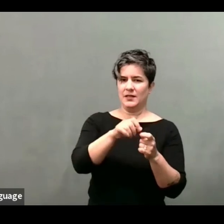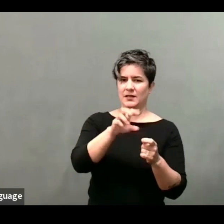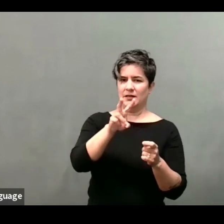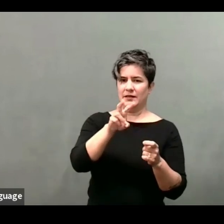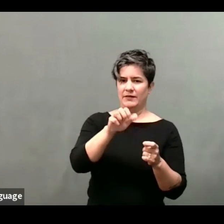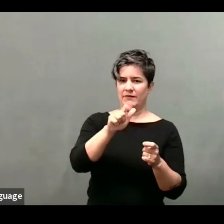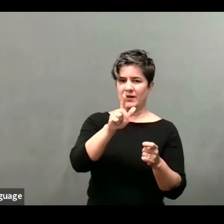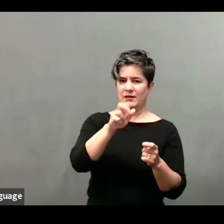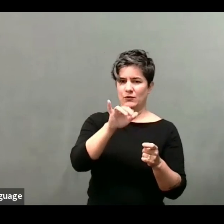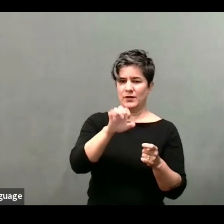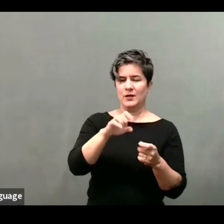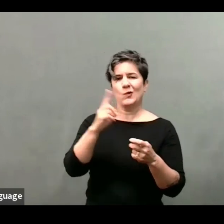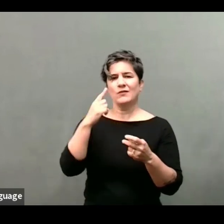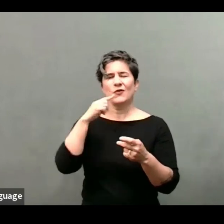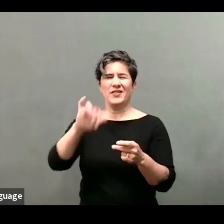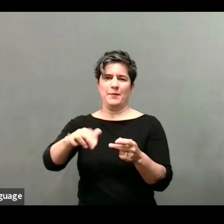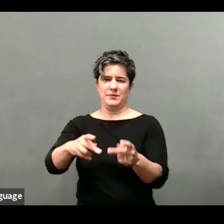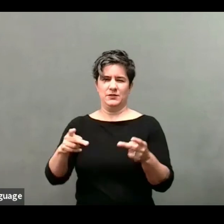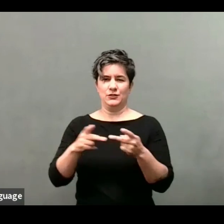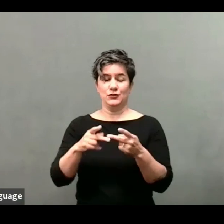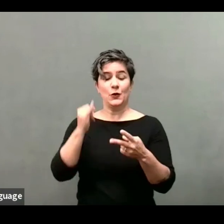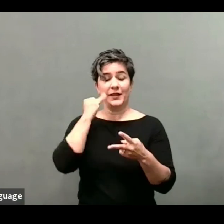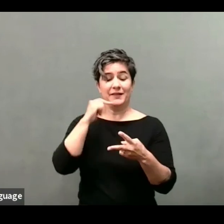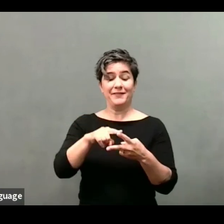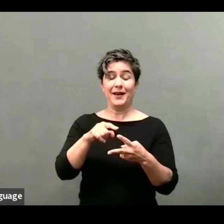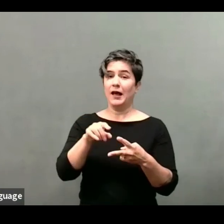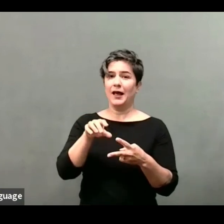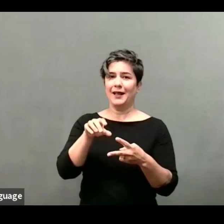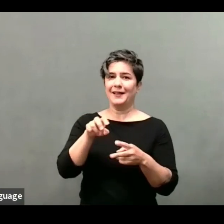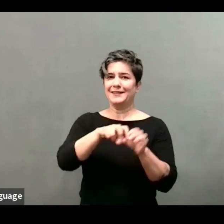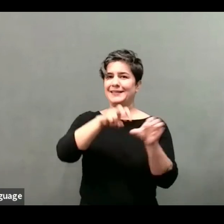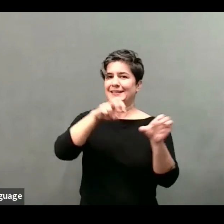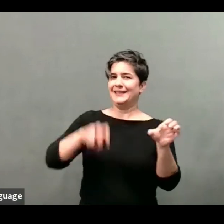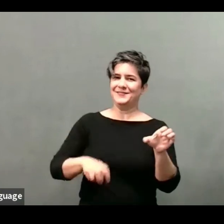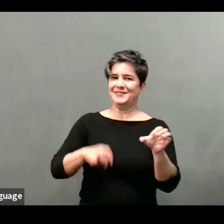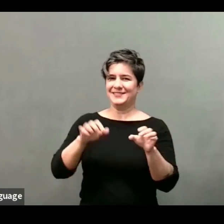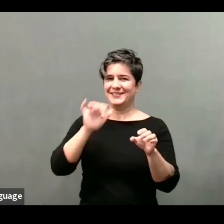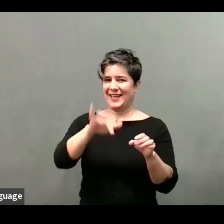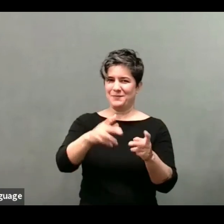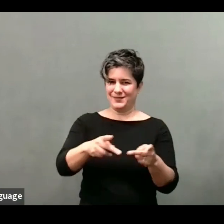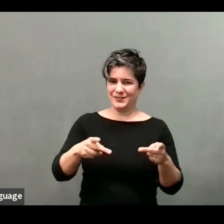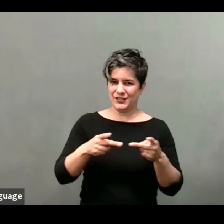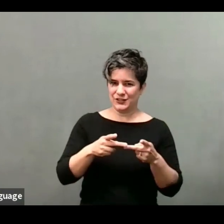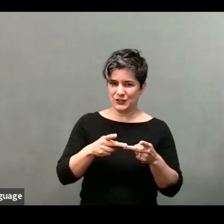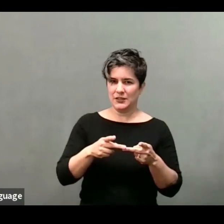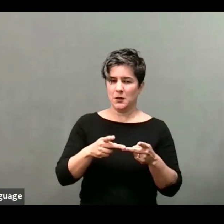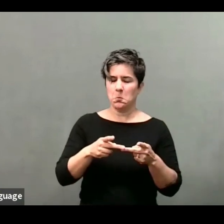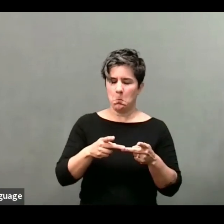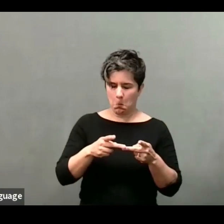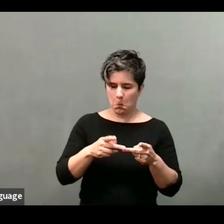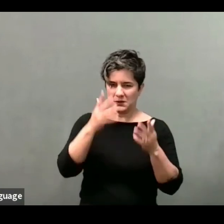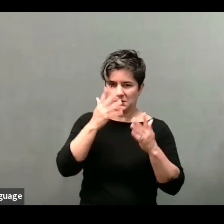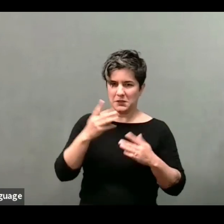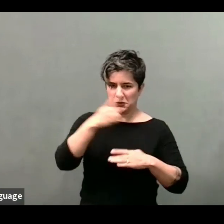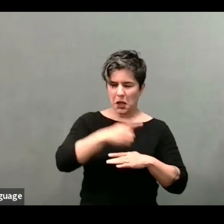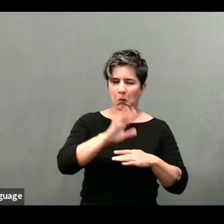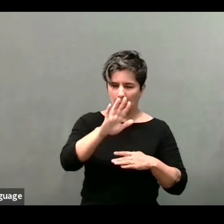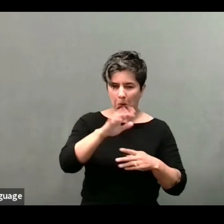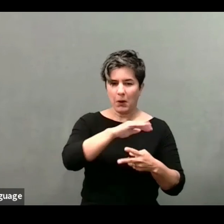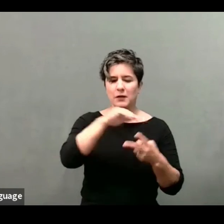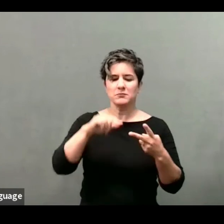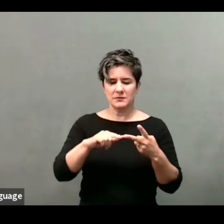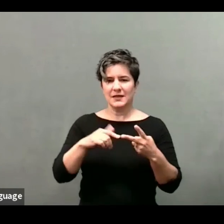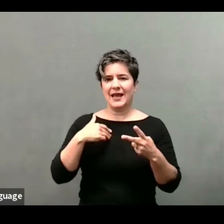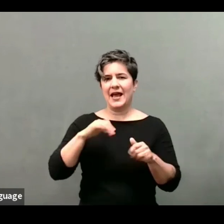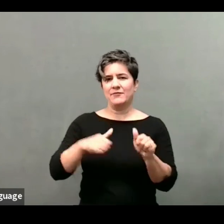then there's one for the position. So if she ever steps down as the Save Fund coordinator, A, that will be a sad day, but B,